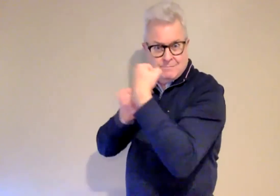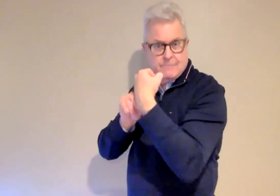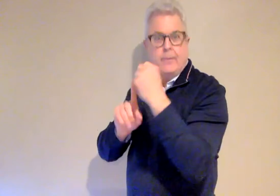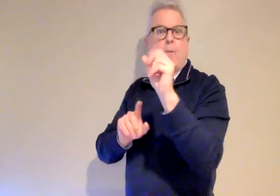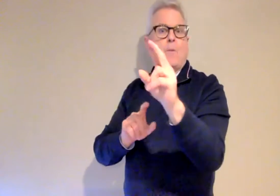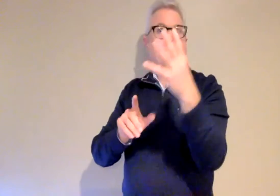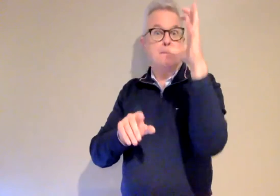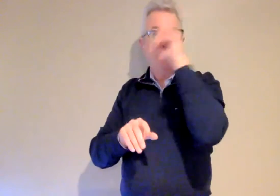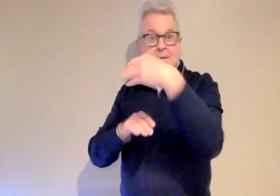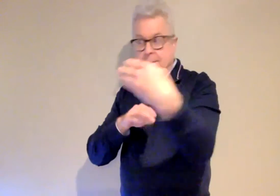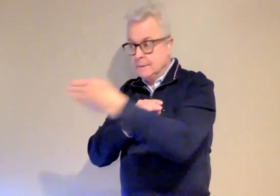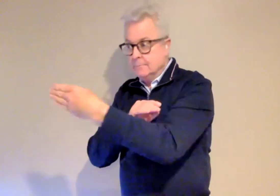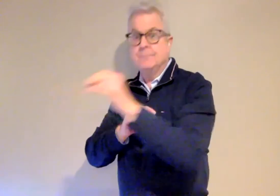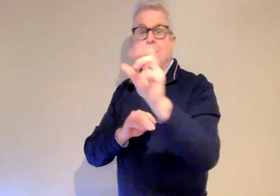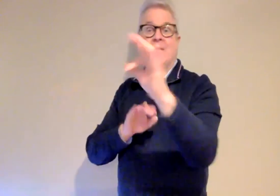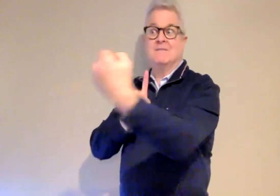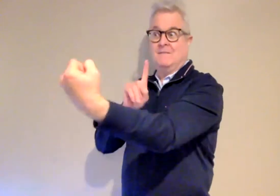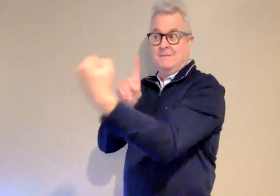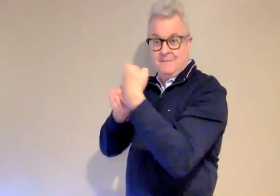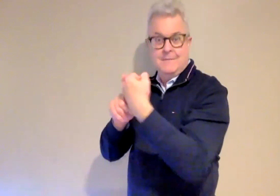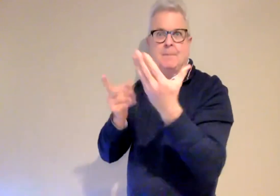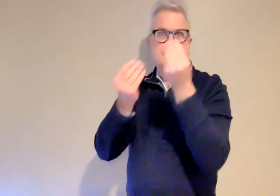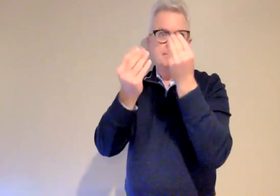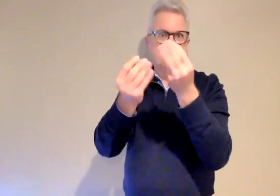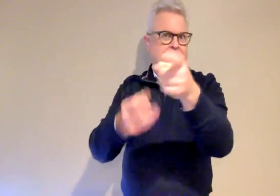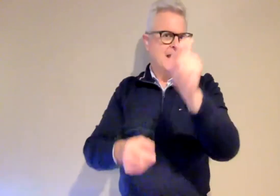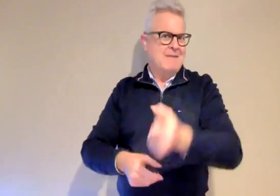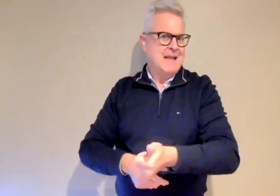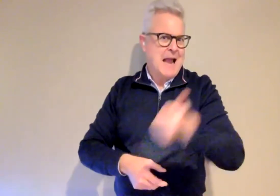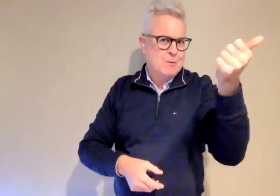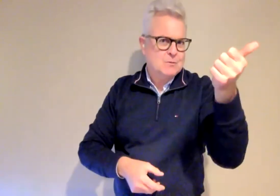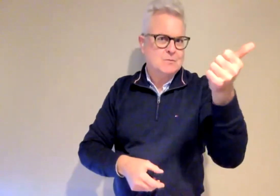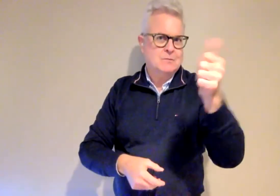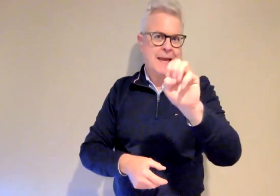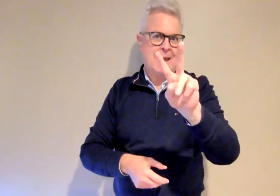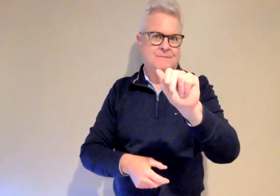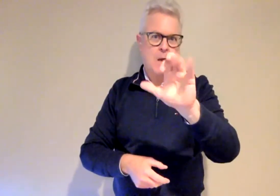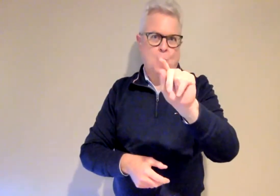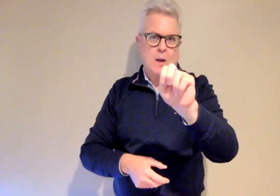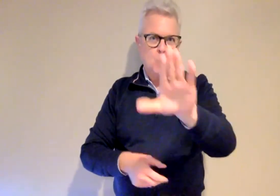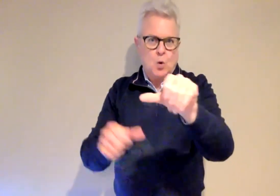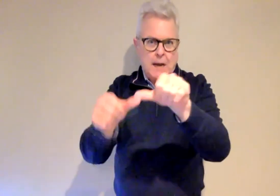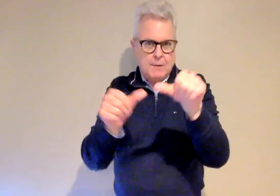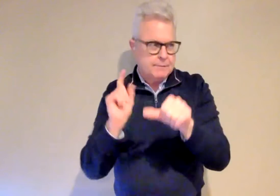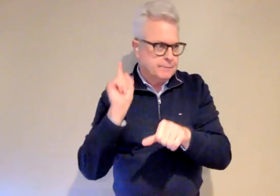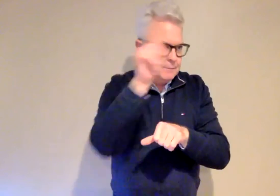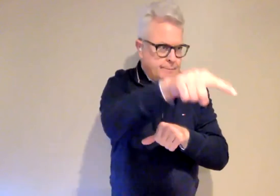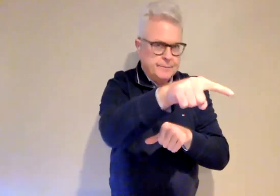is, where it's approaching, when it's leaving, and so forth. They will even warn you if you need to